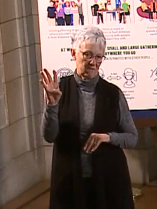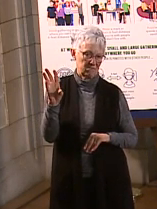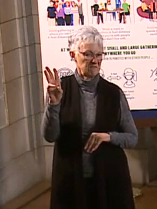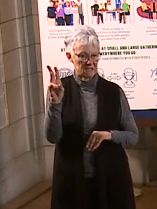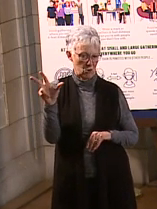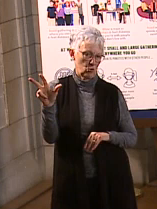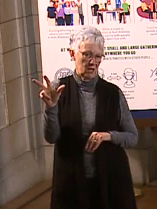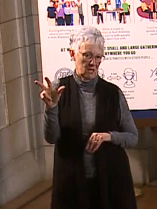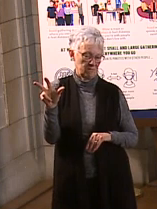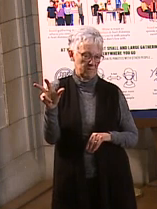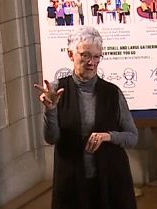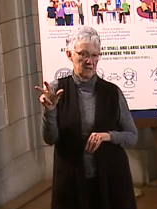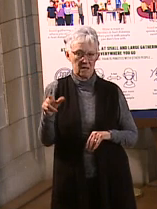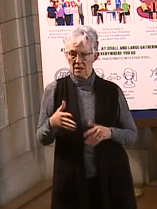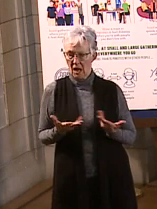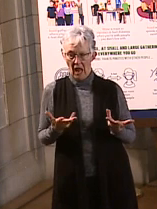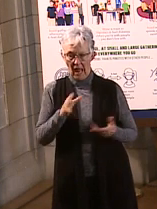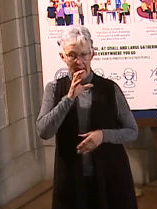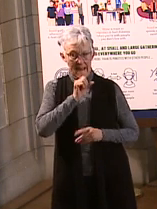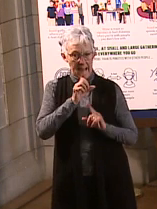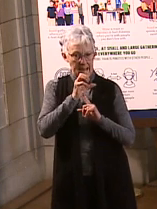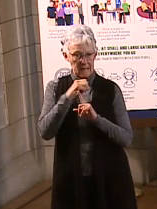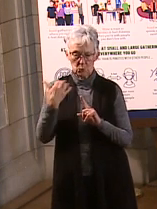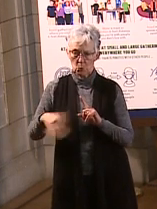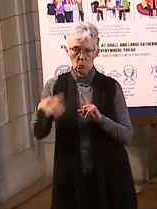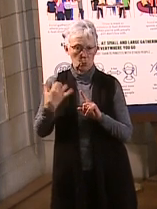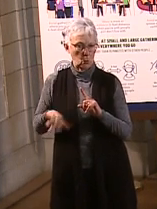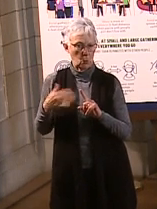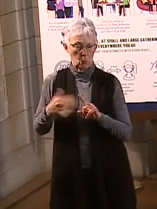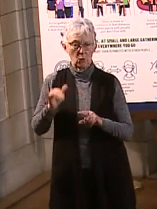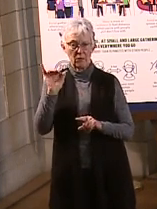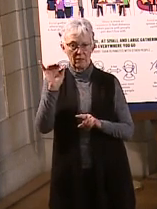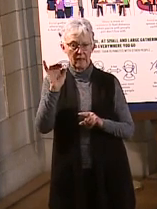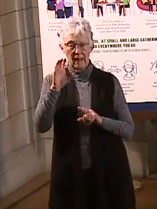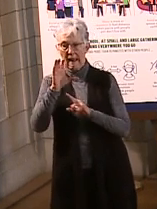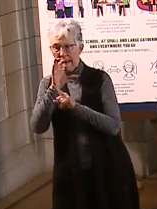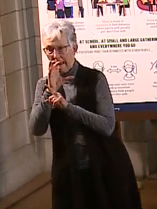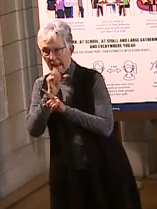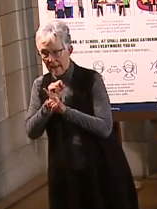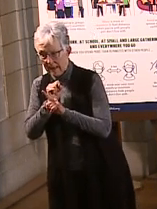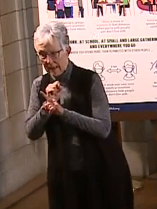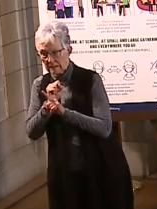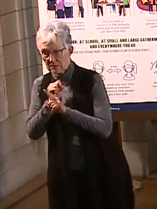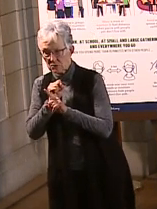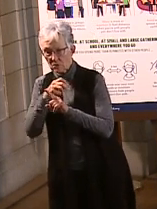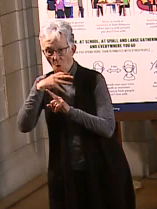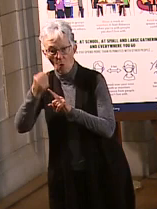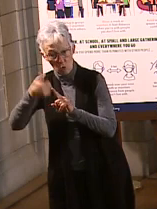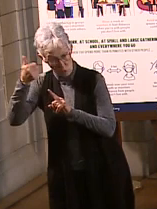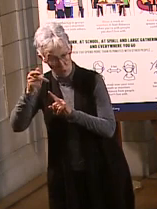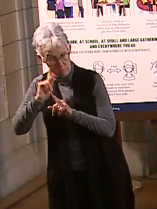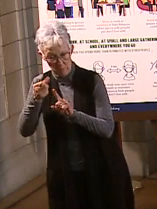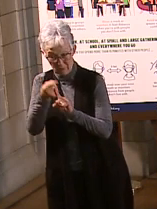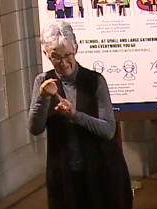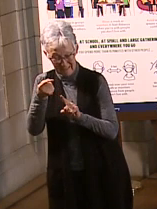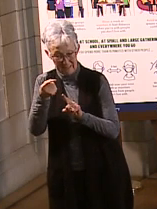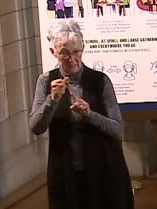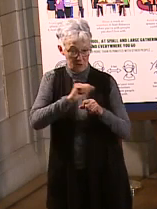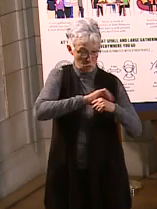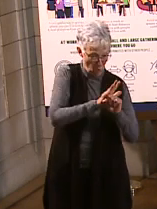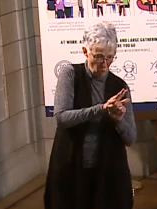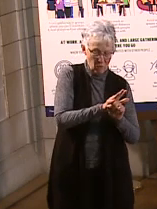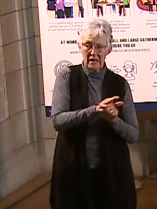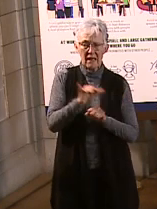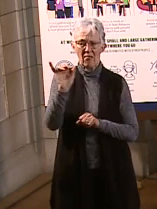our deaths. Age has been the single biggest factor that we see in the data from Nebraska,